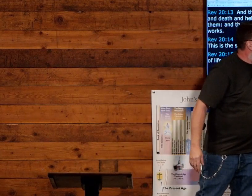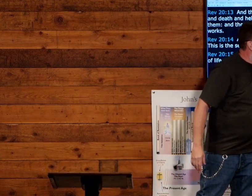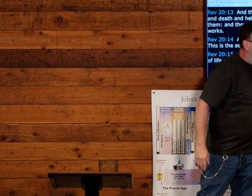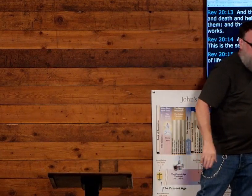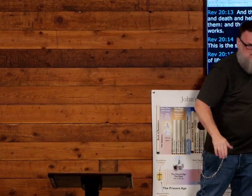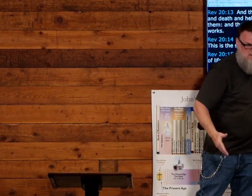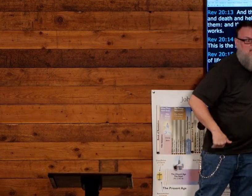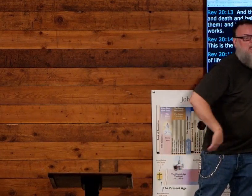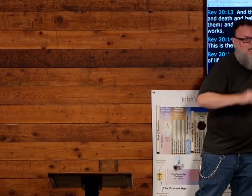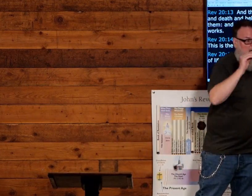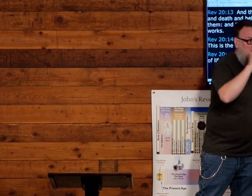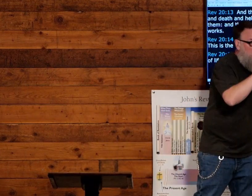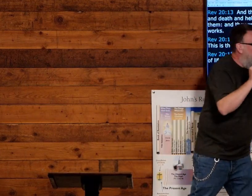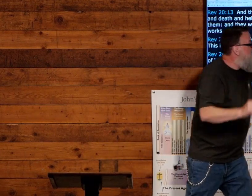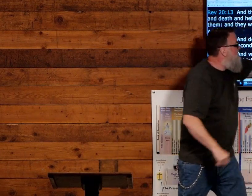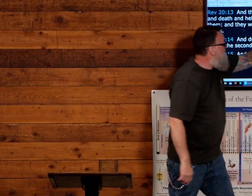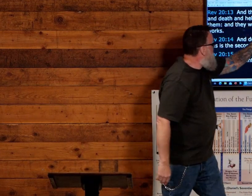See, give up dead which were in it.